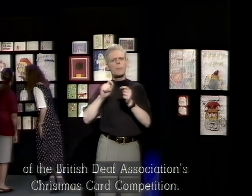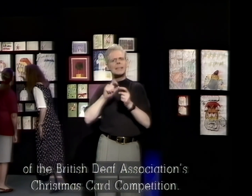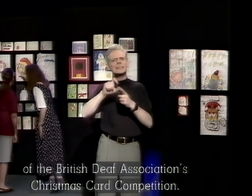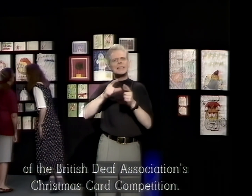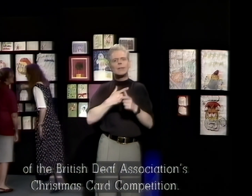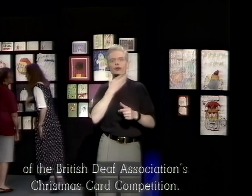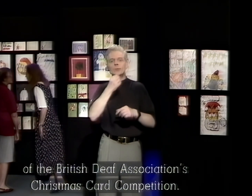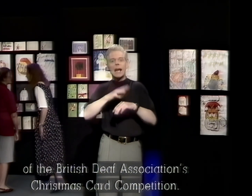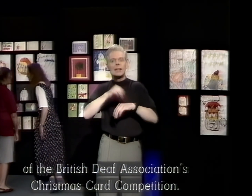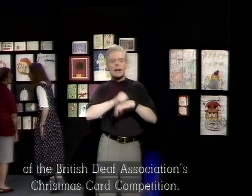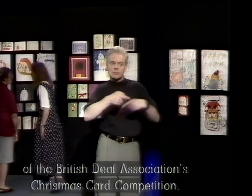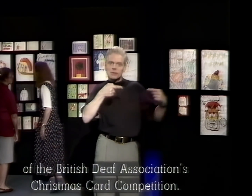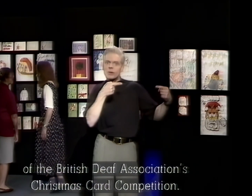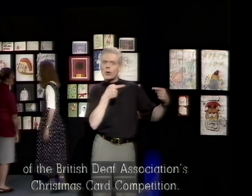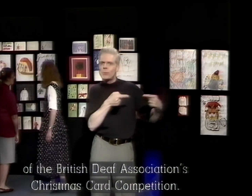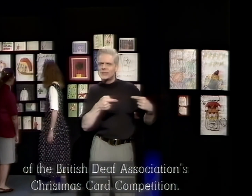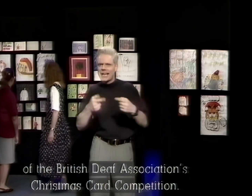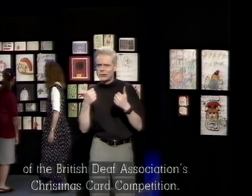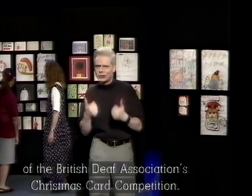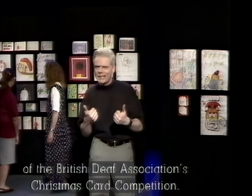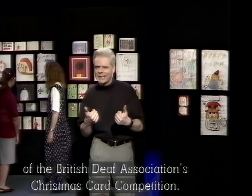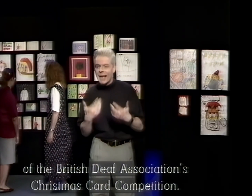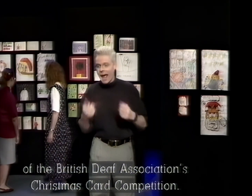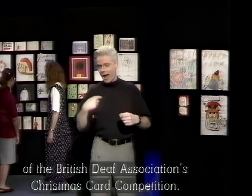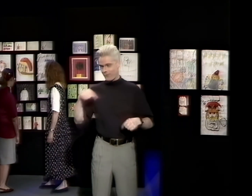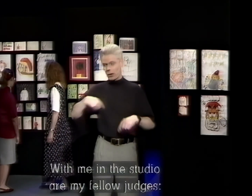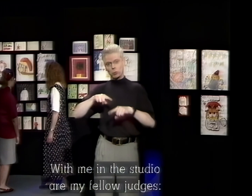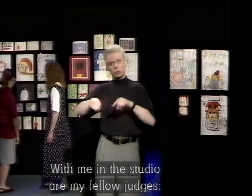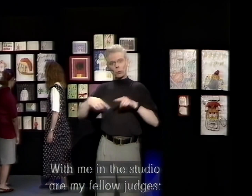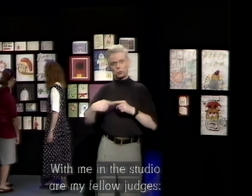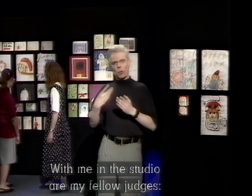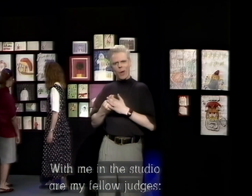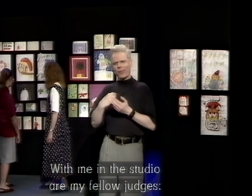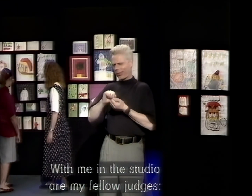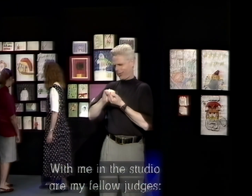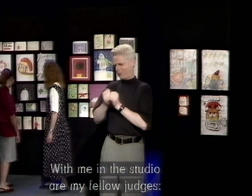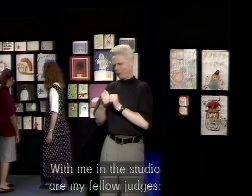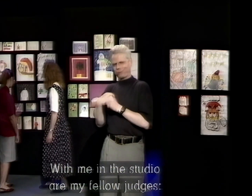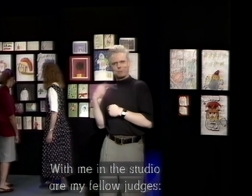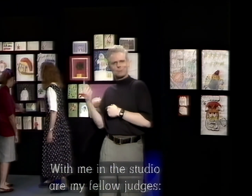card competition. And with me in the studio are my fellow judges.